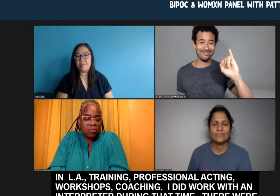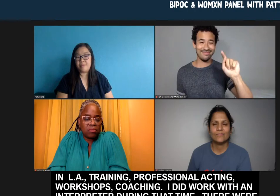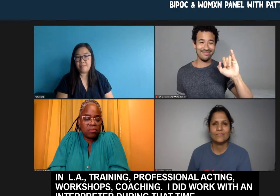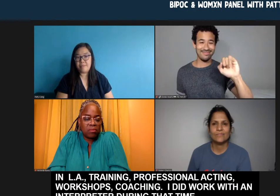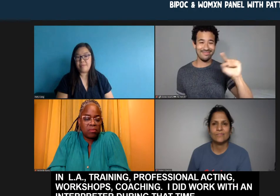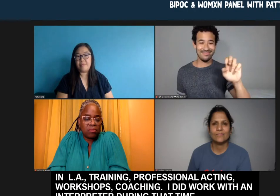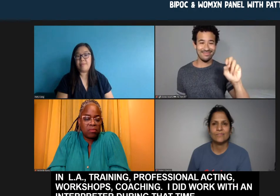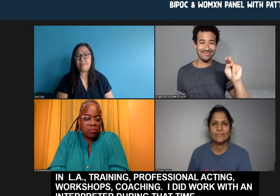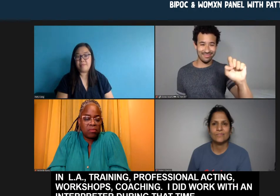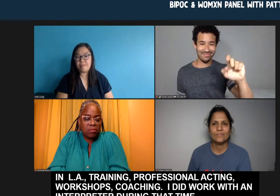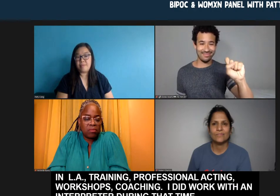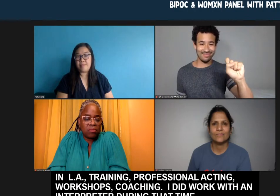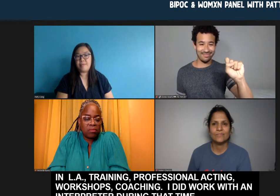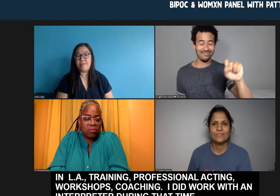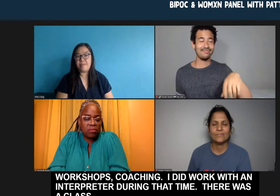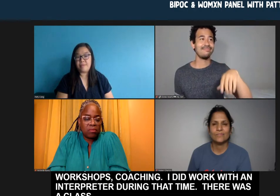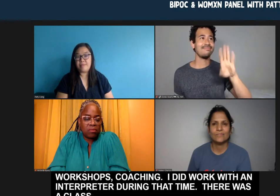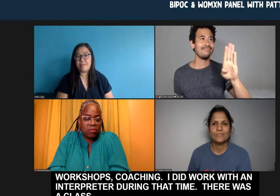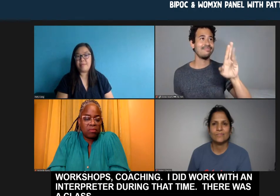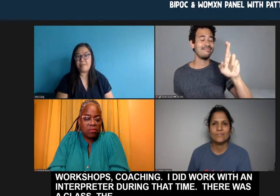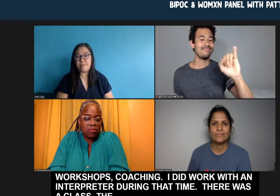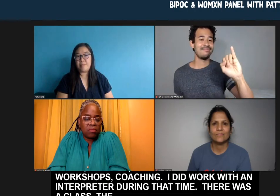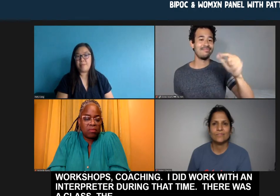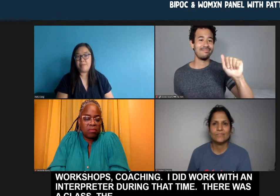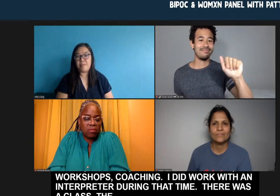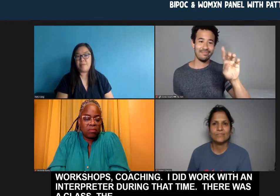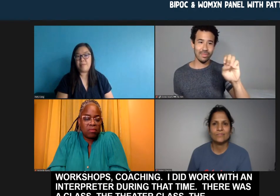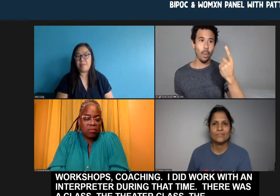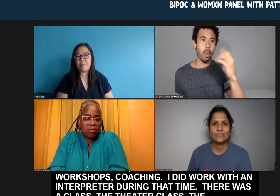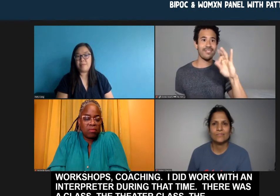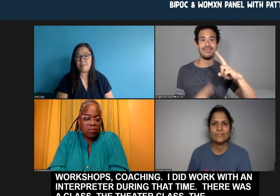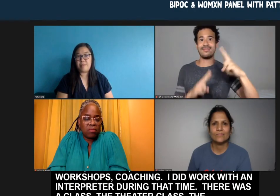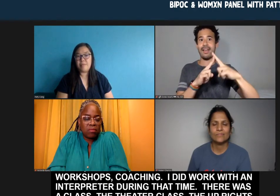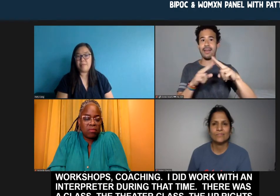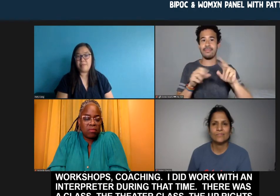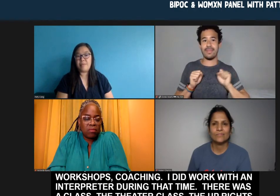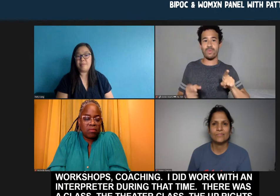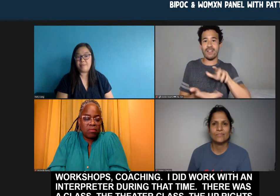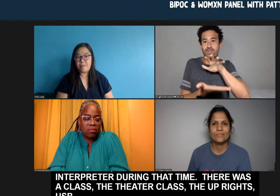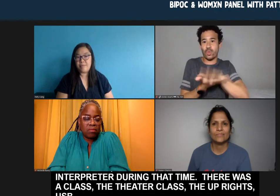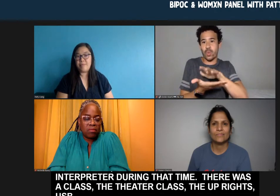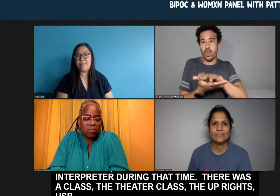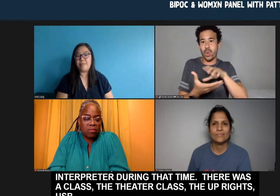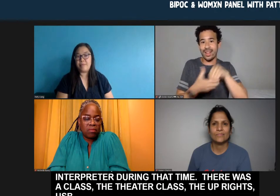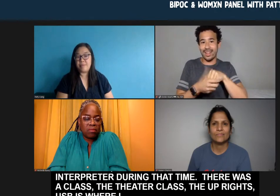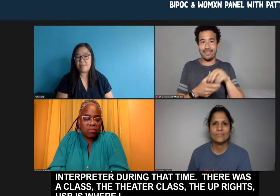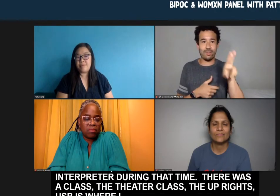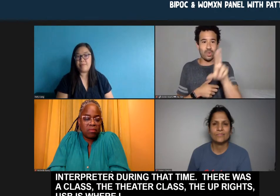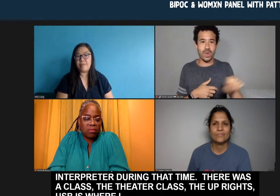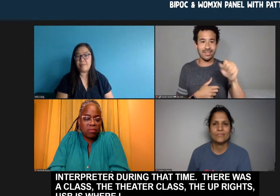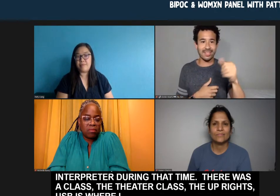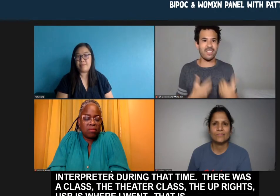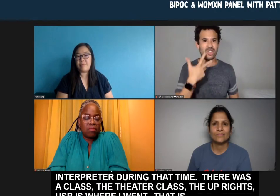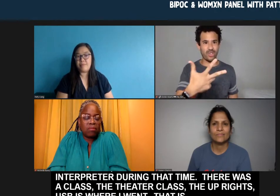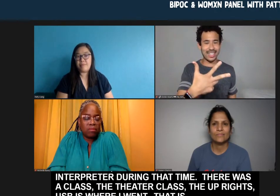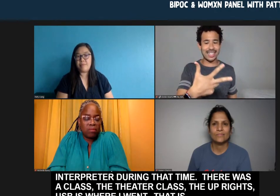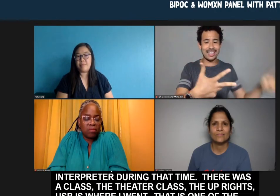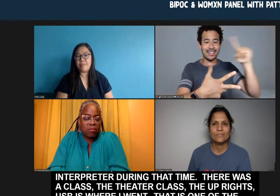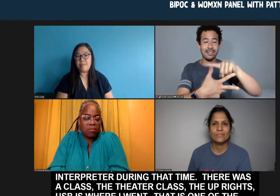the uprights, at USB is where I went. And so that was one of the top improv schools. I went to one of the top improv schools in LA.